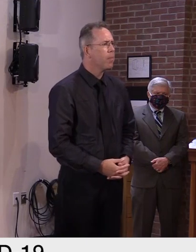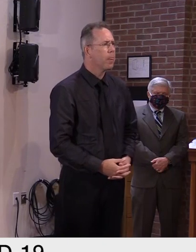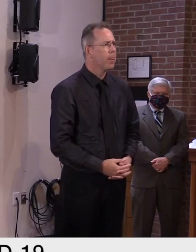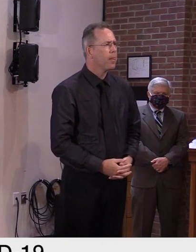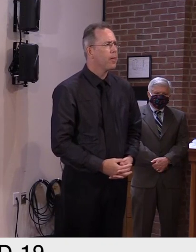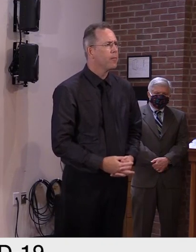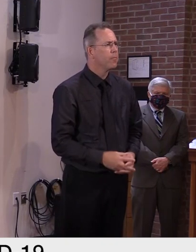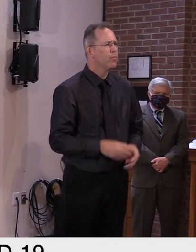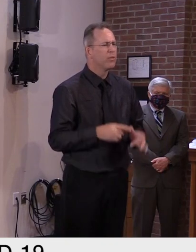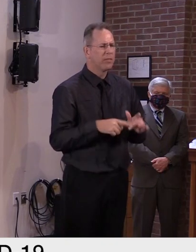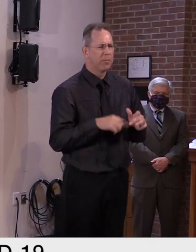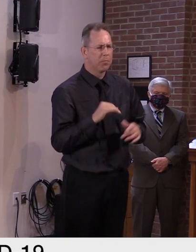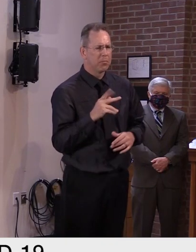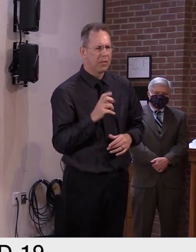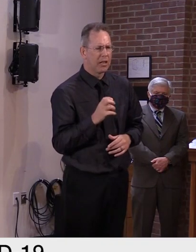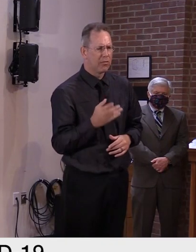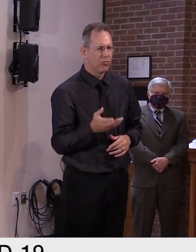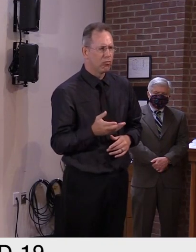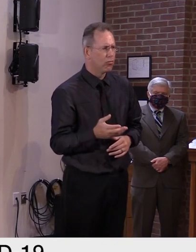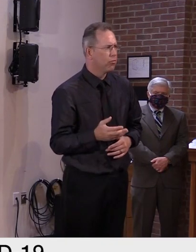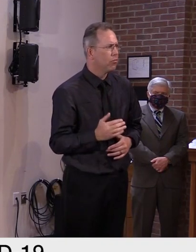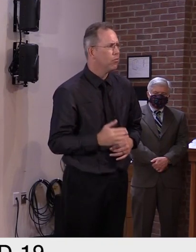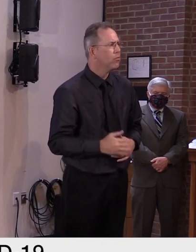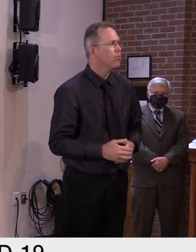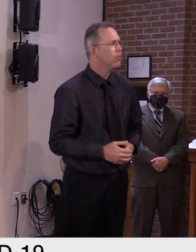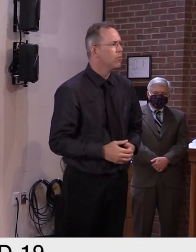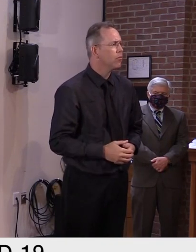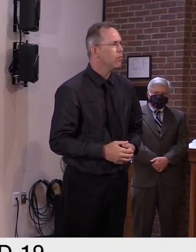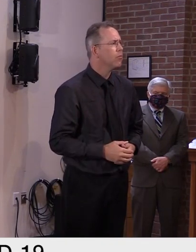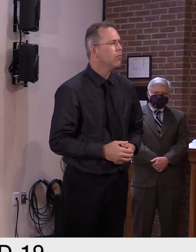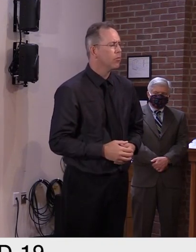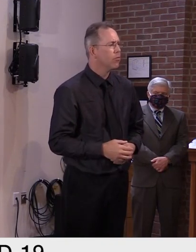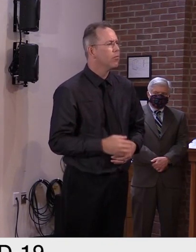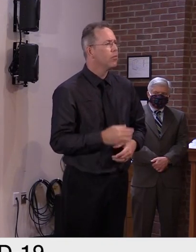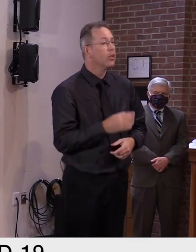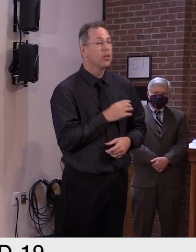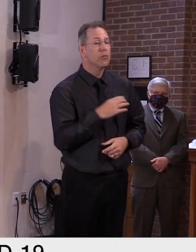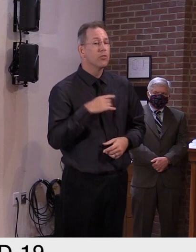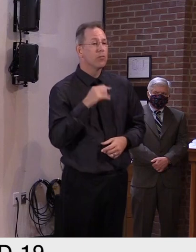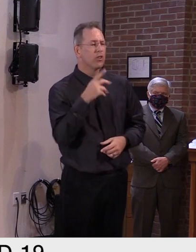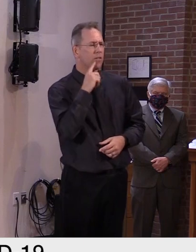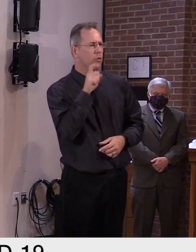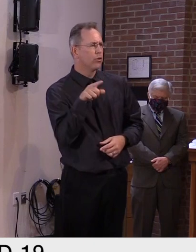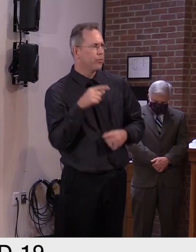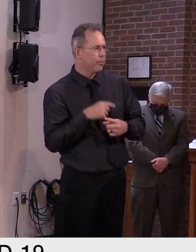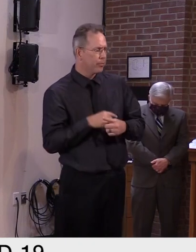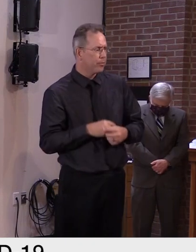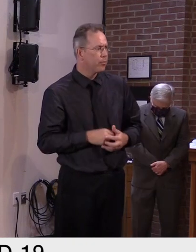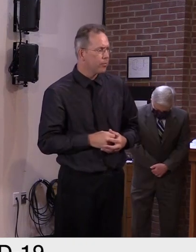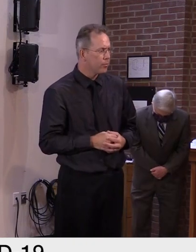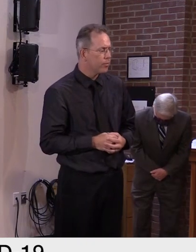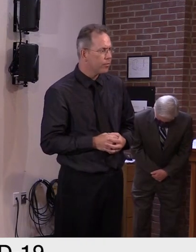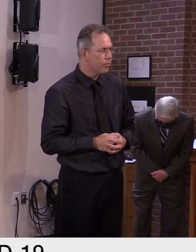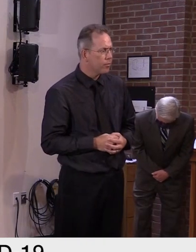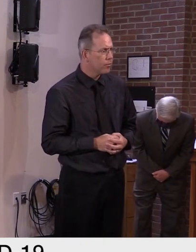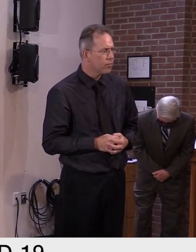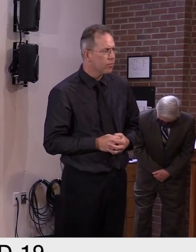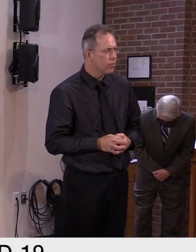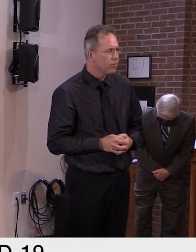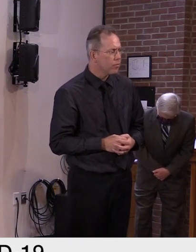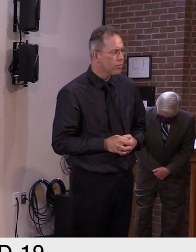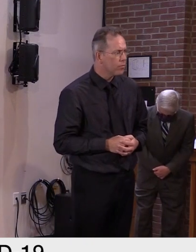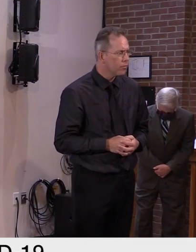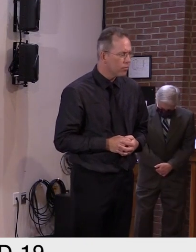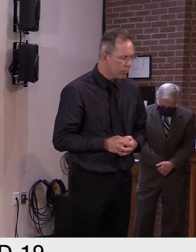Commissioner Pichet, one of the most telling regular slides is the state that provides the kind of breakdown